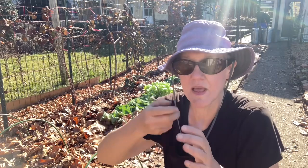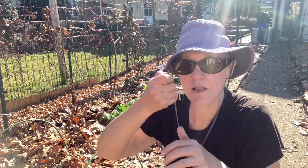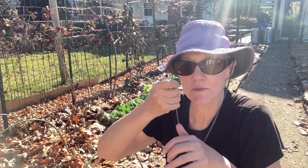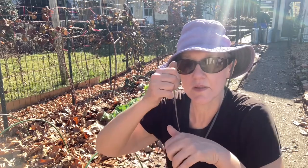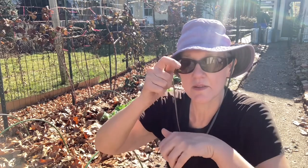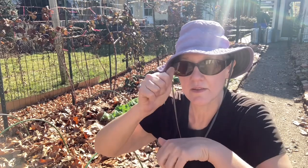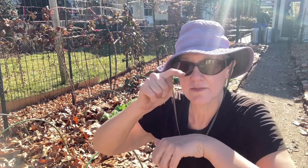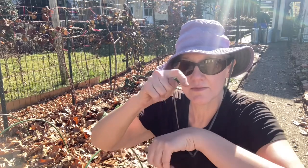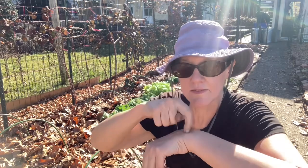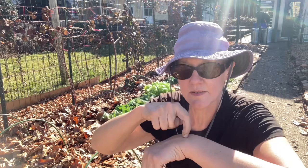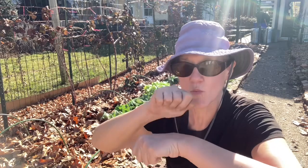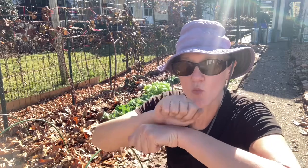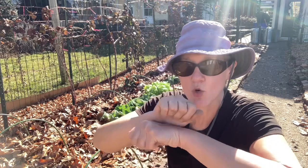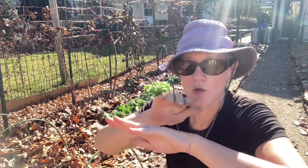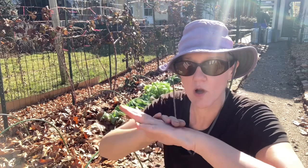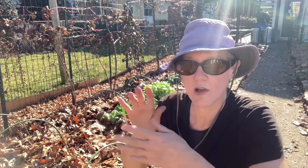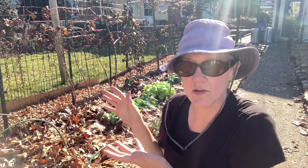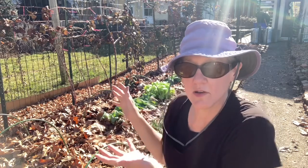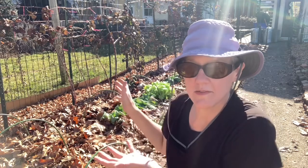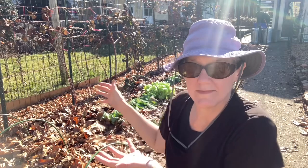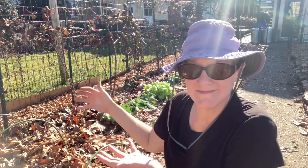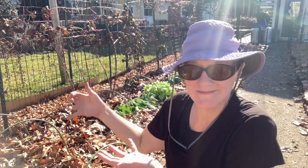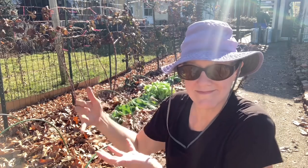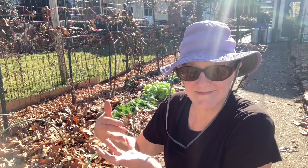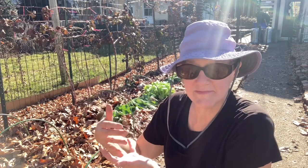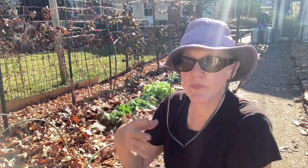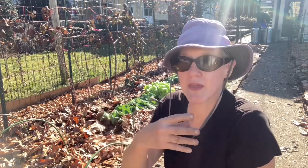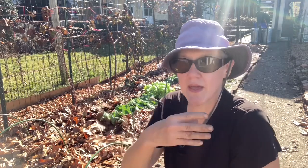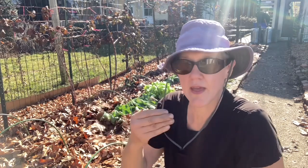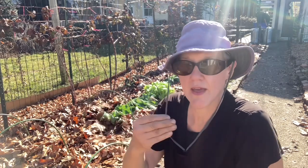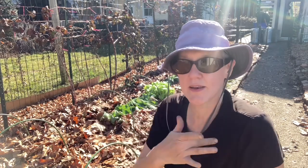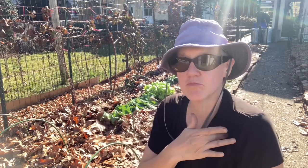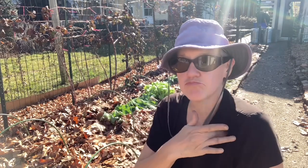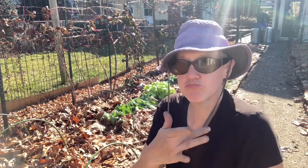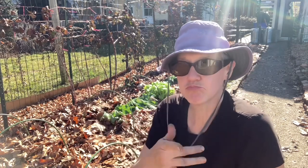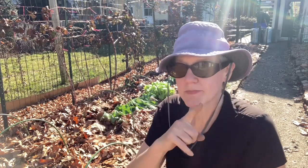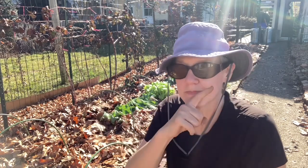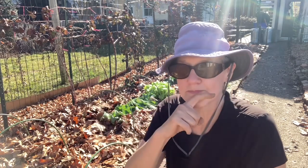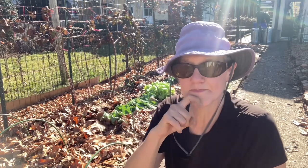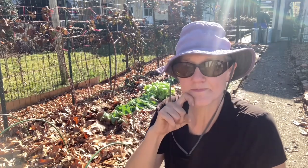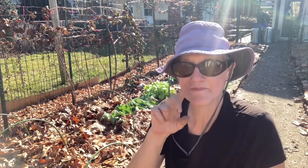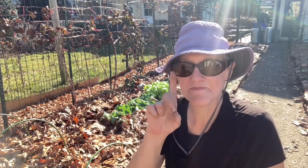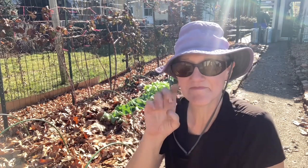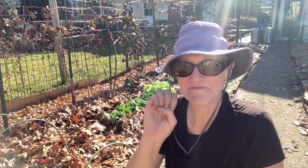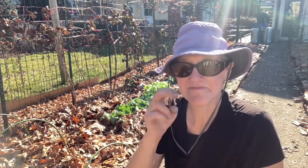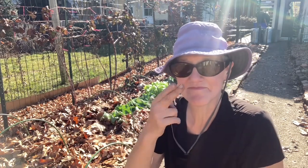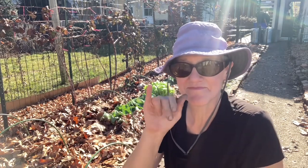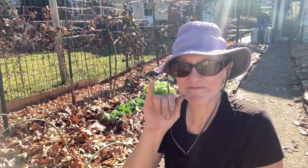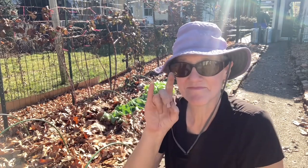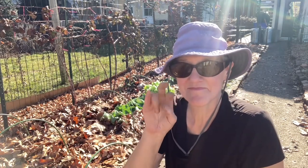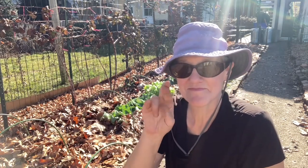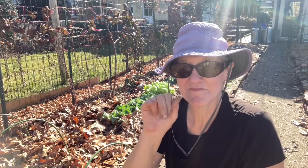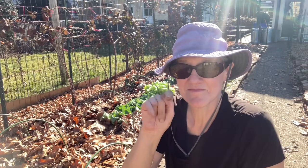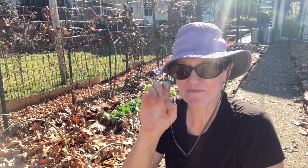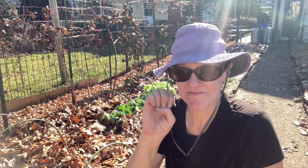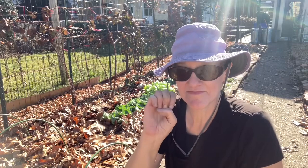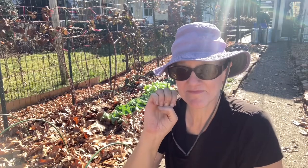So that means a little bit at a time, I need to work on harvesting these fall vegetables and dehydrating them.